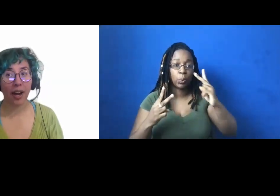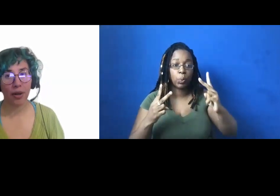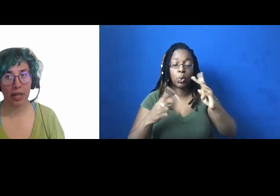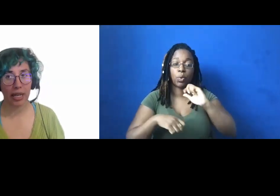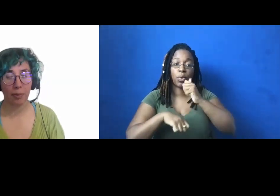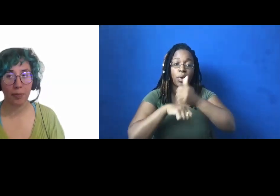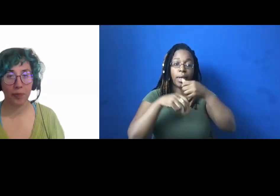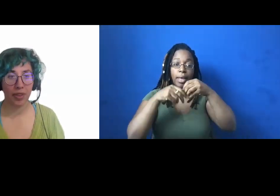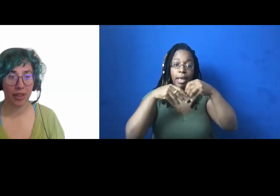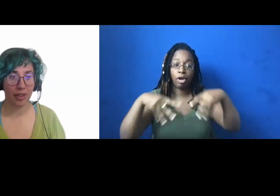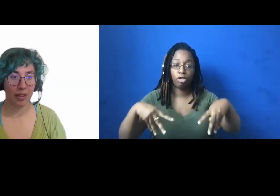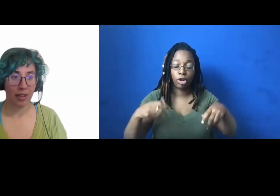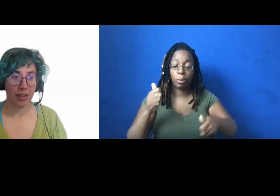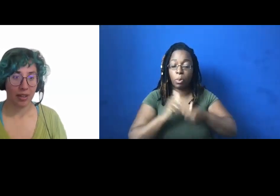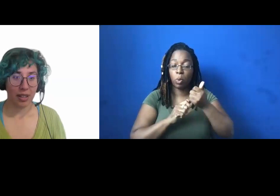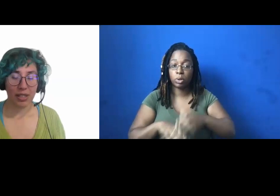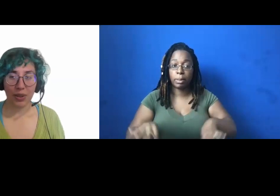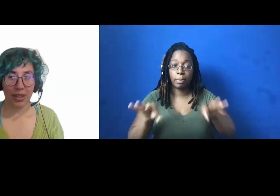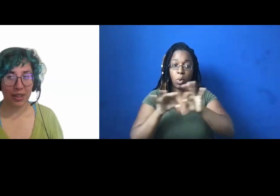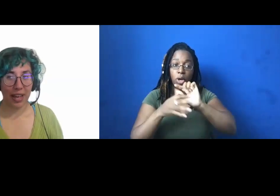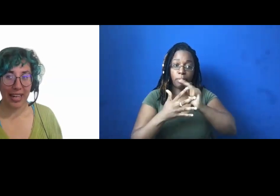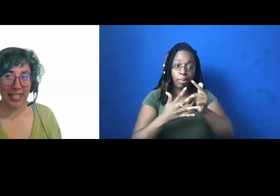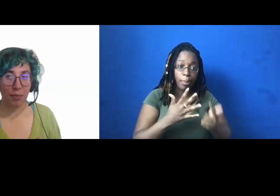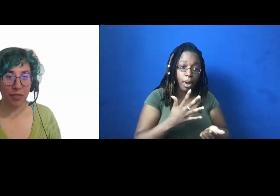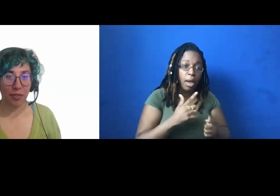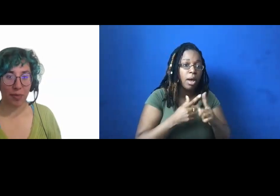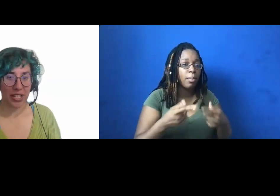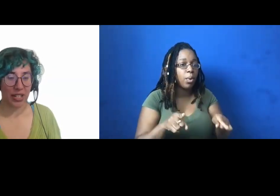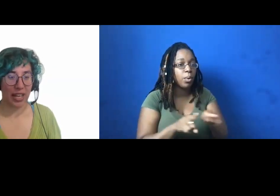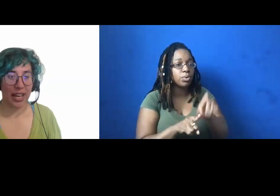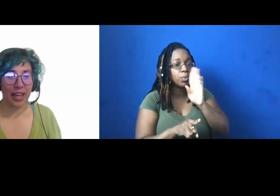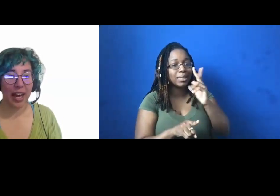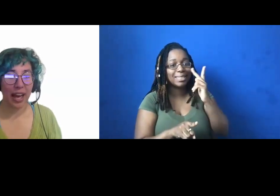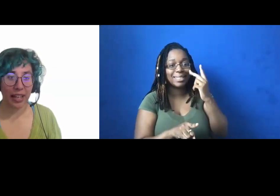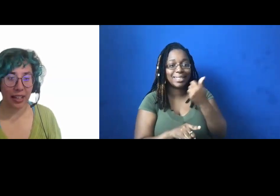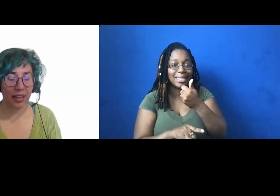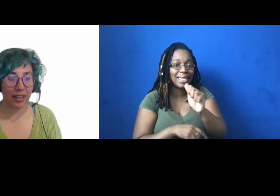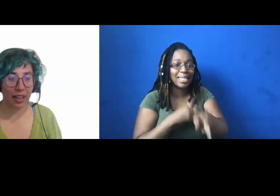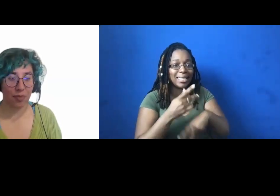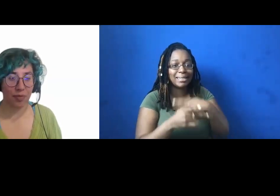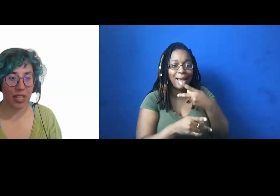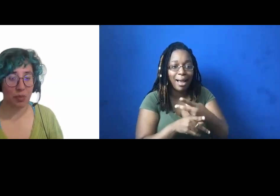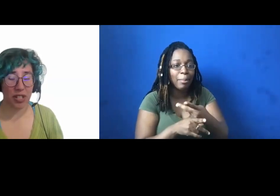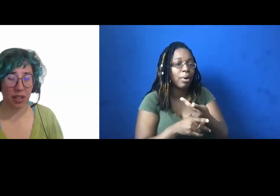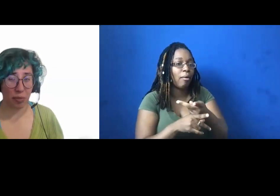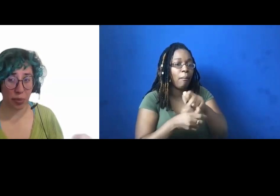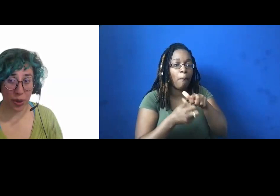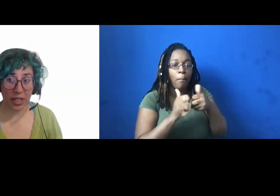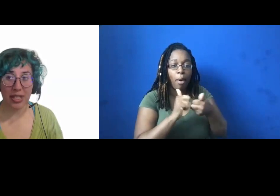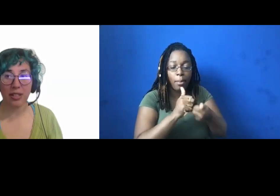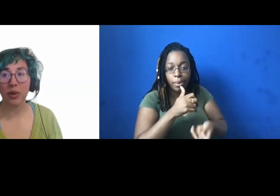programmatic hierarchy. So any type of information, a heading can be